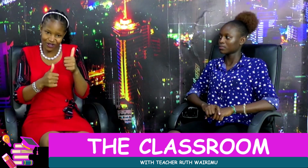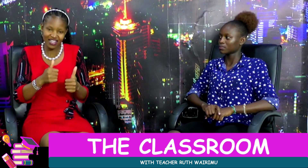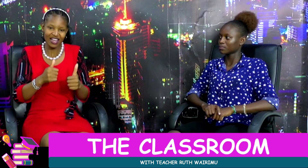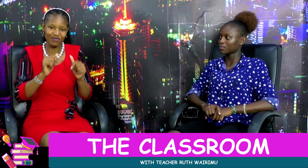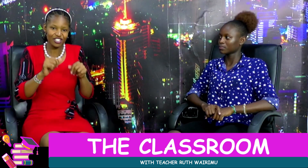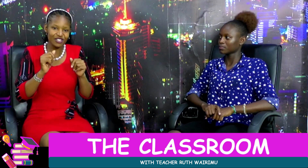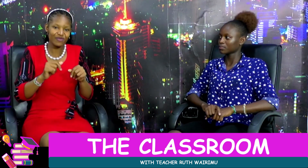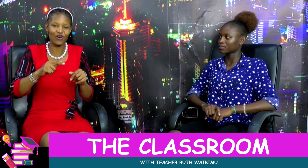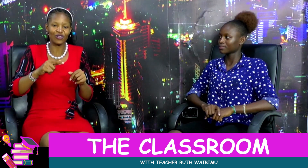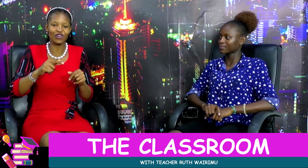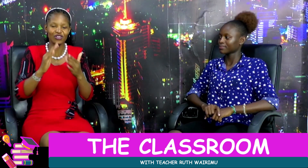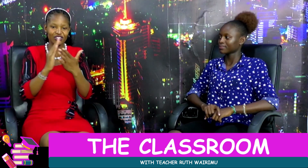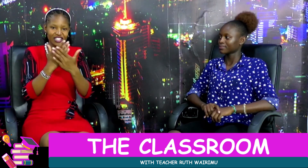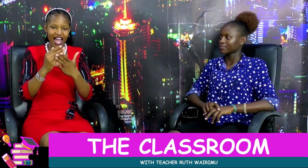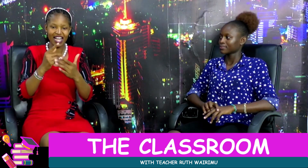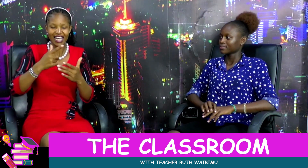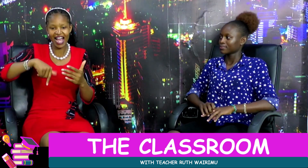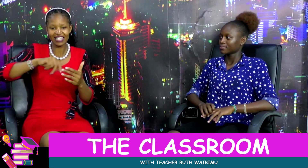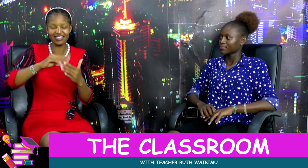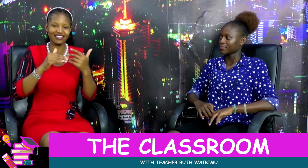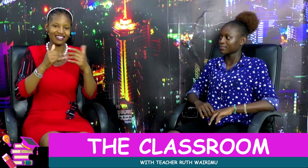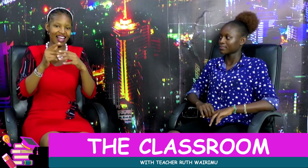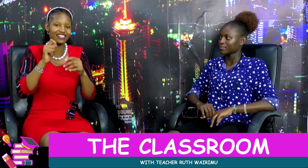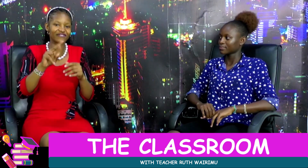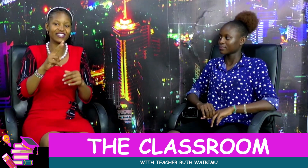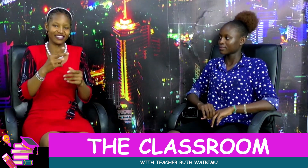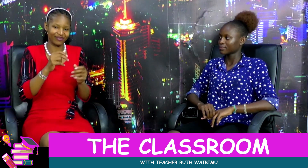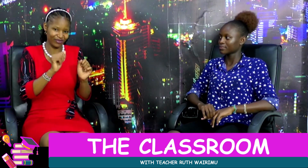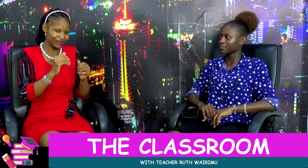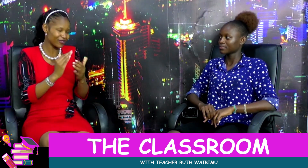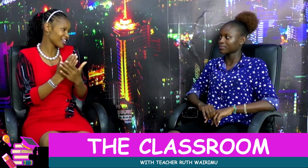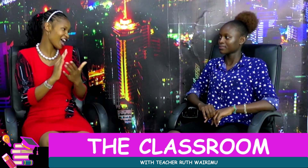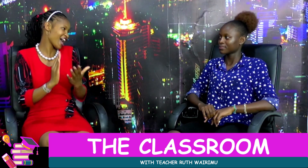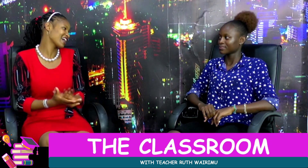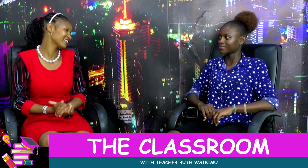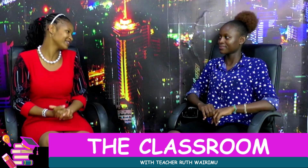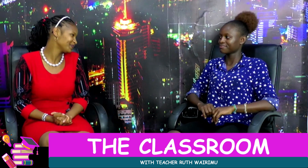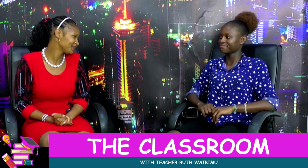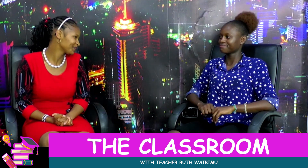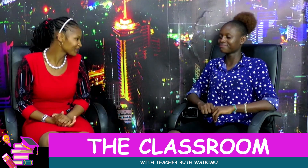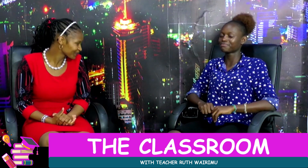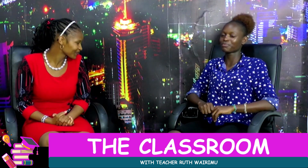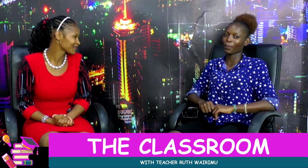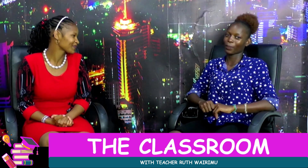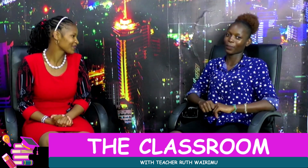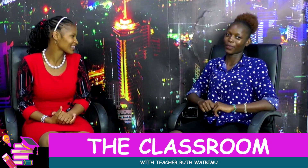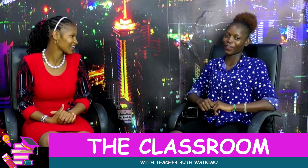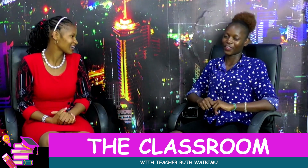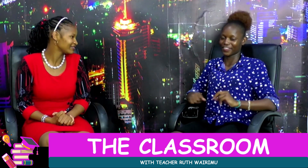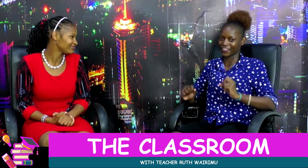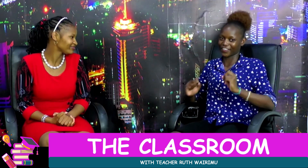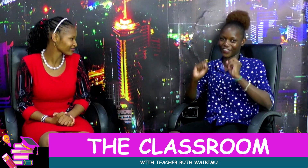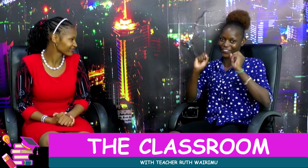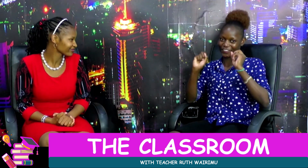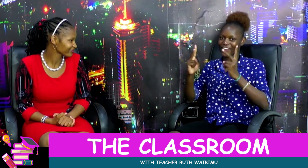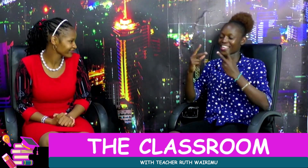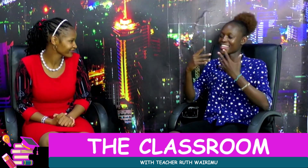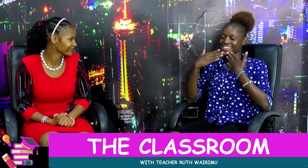any concerns that she has at heart. And you can tell our viewers something. Share an advice to them.